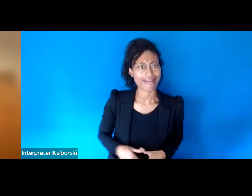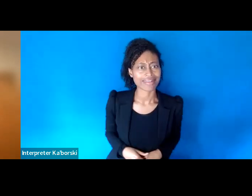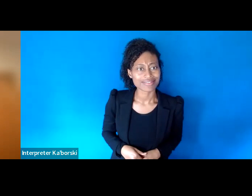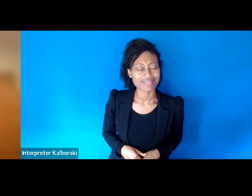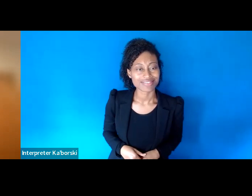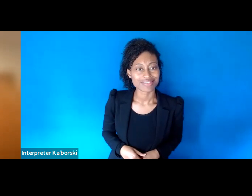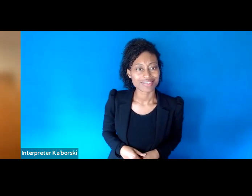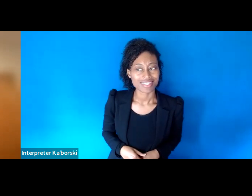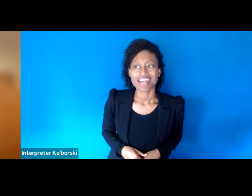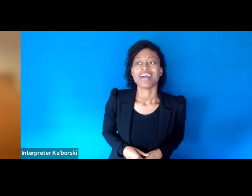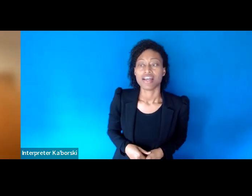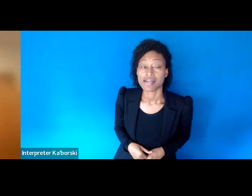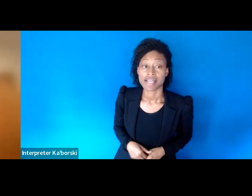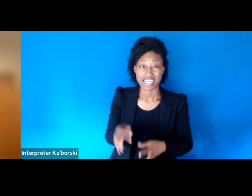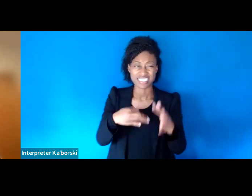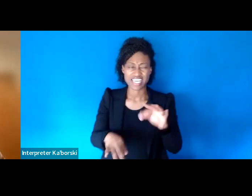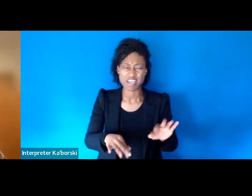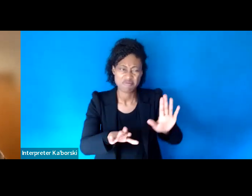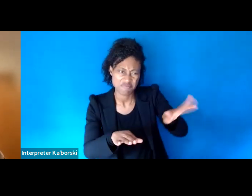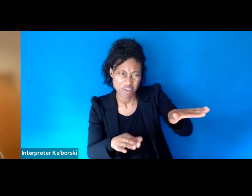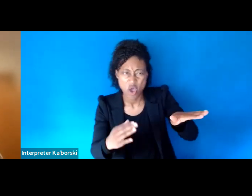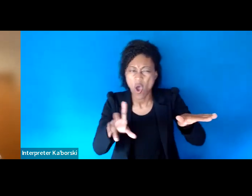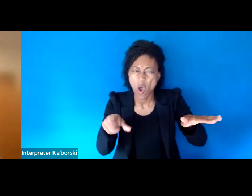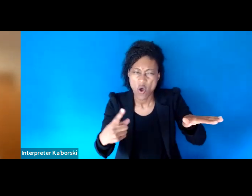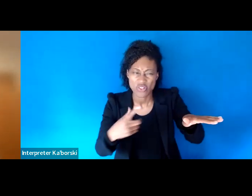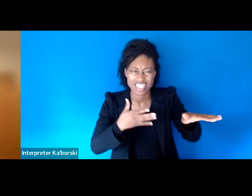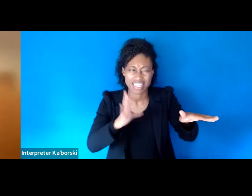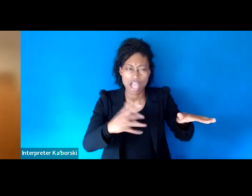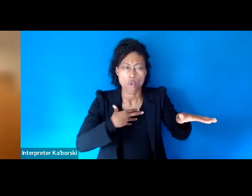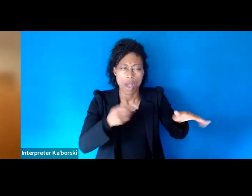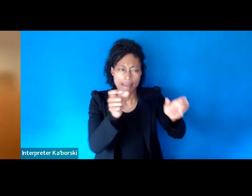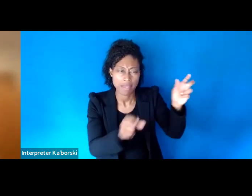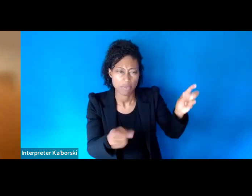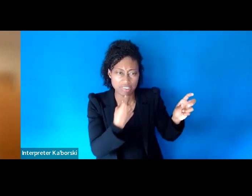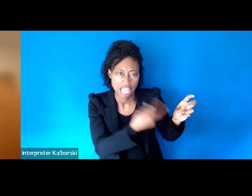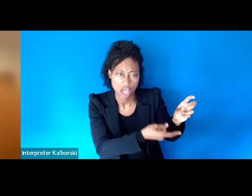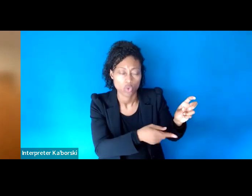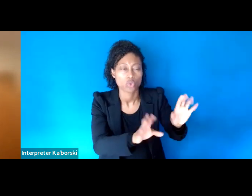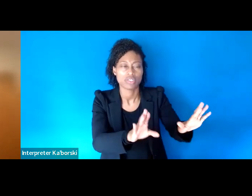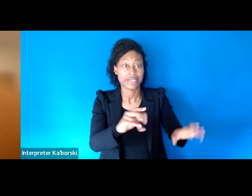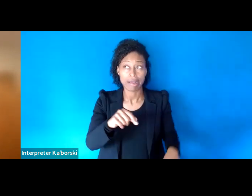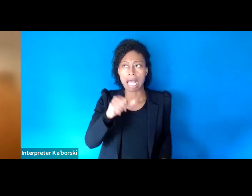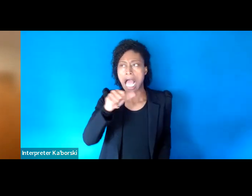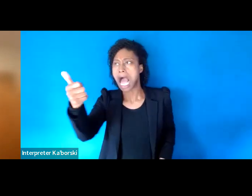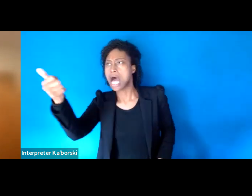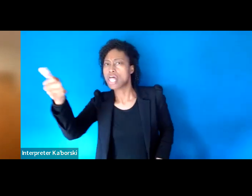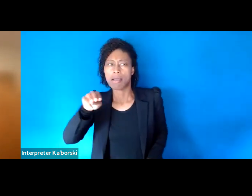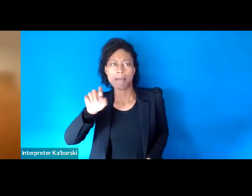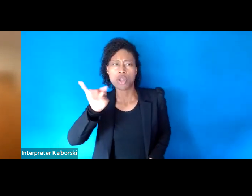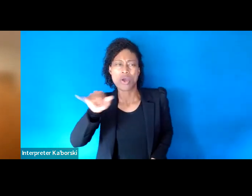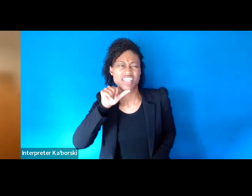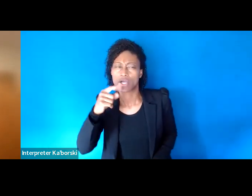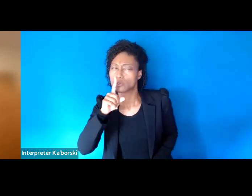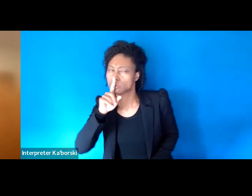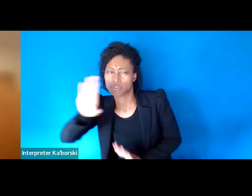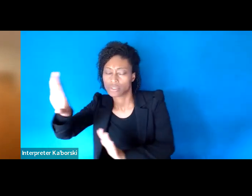as opposed to someone saying you should just let a white person tell you. Because if you're letting someone who